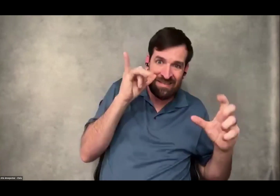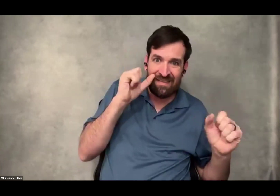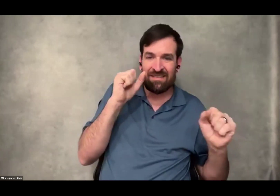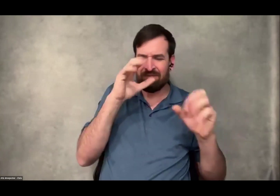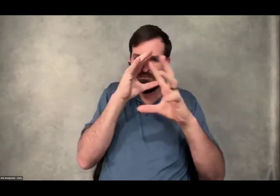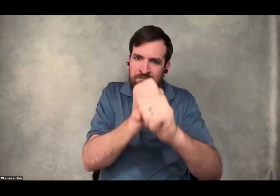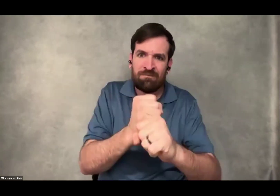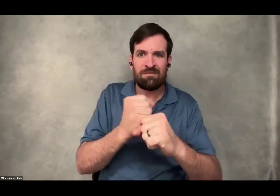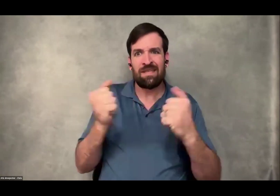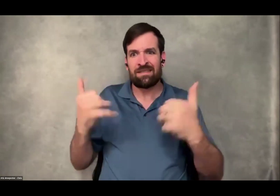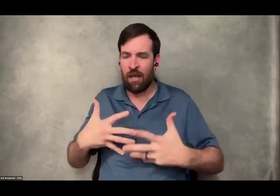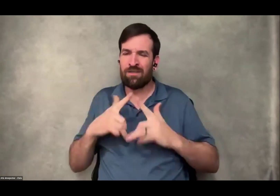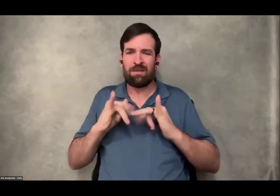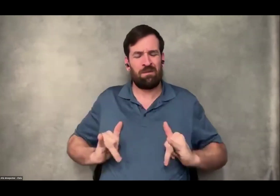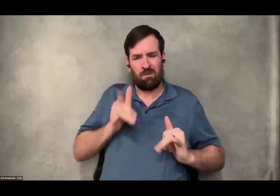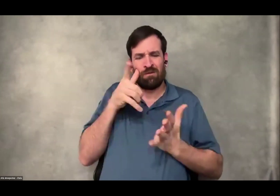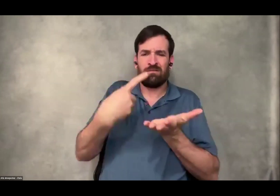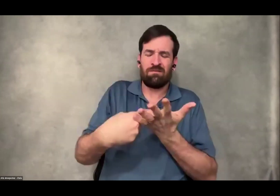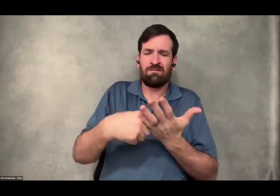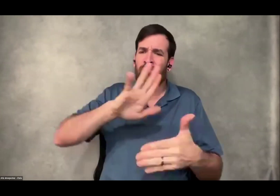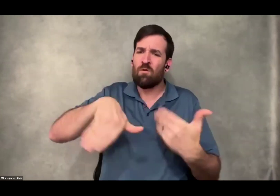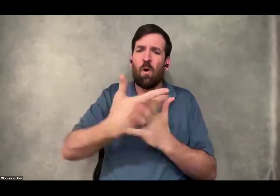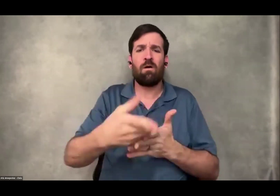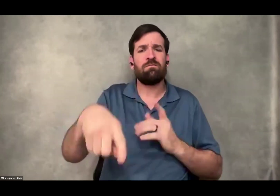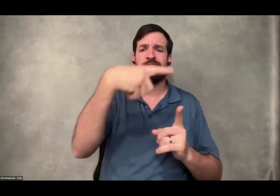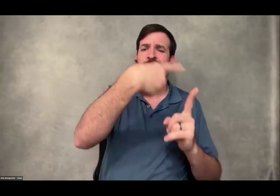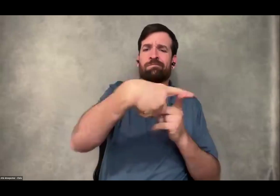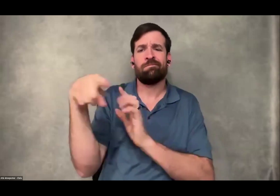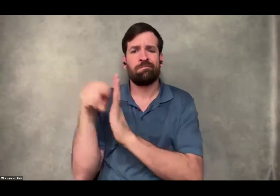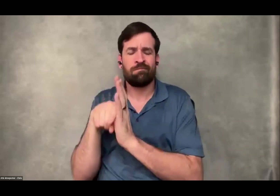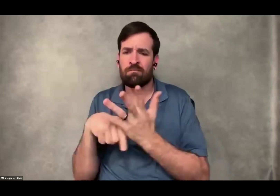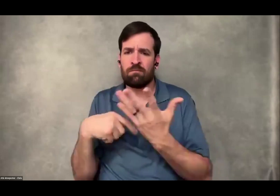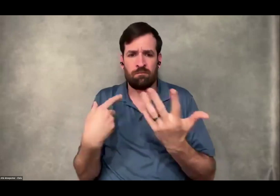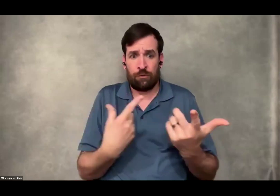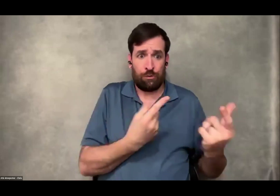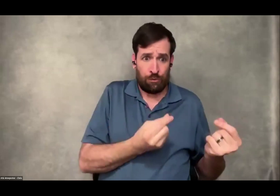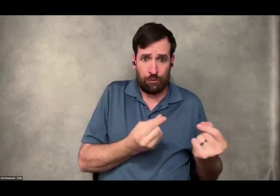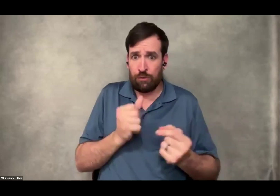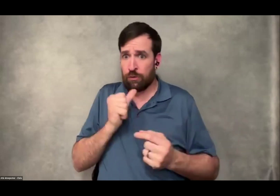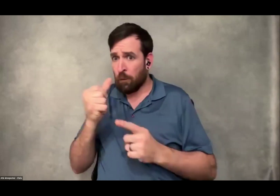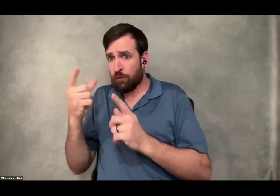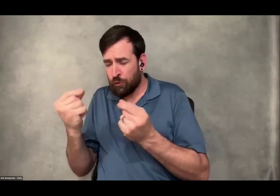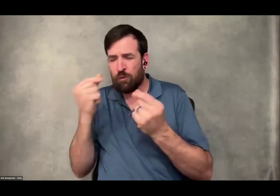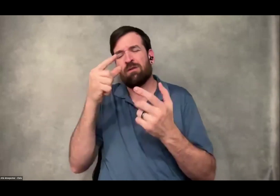we will be talking about all of the different pros and cons, what to do, what not to do with it.